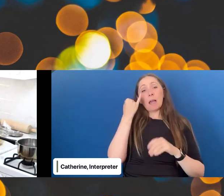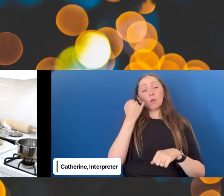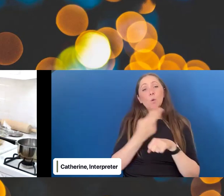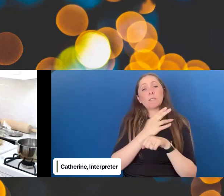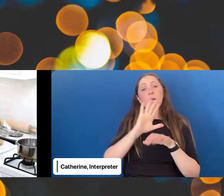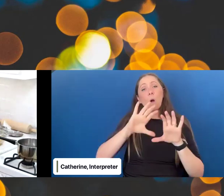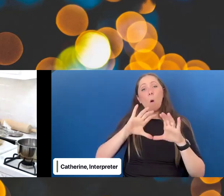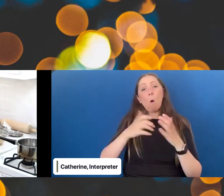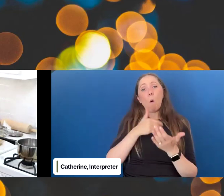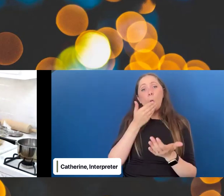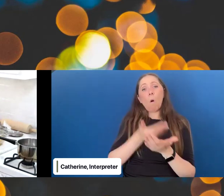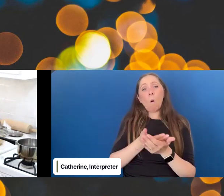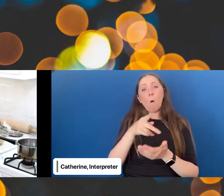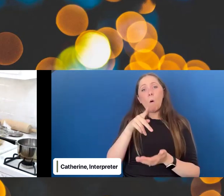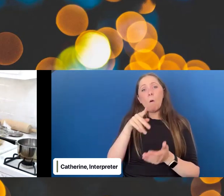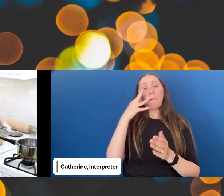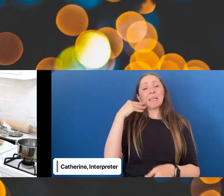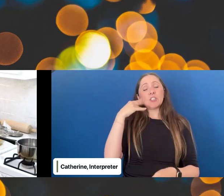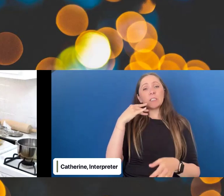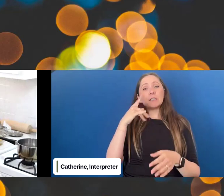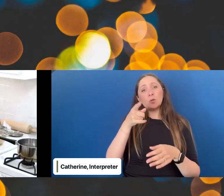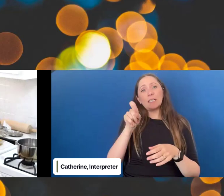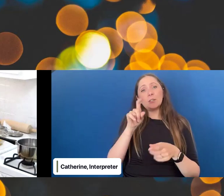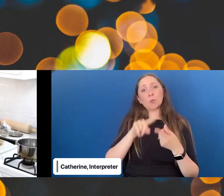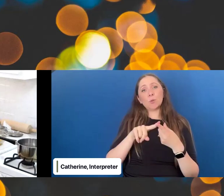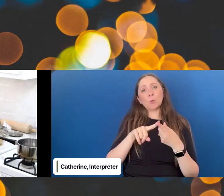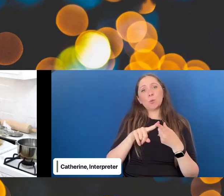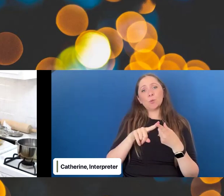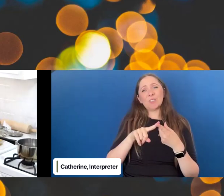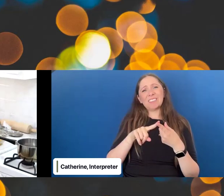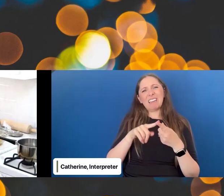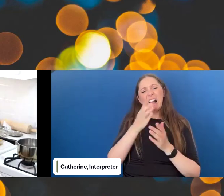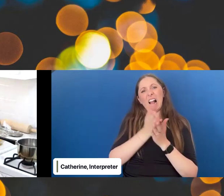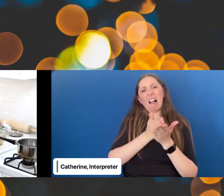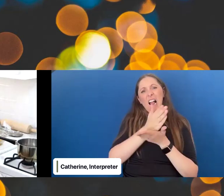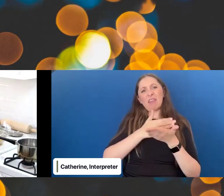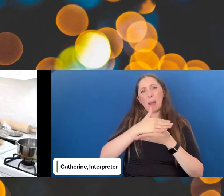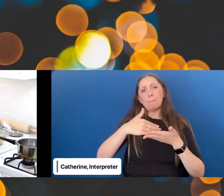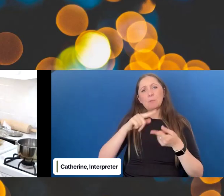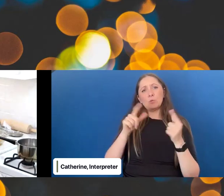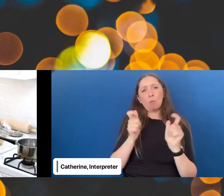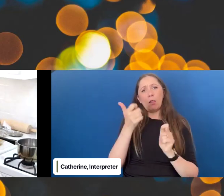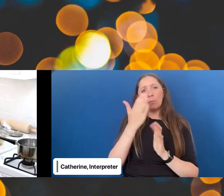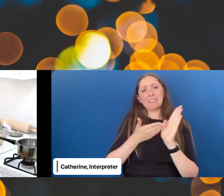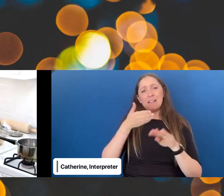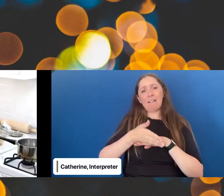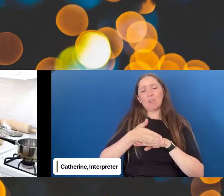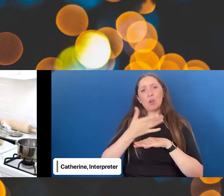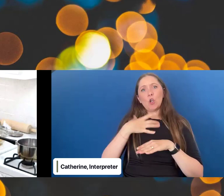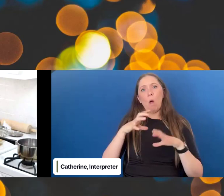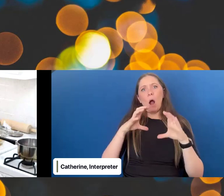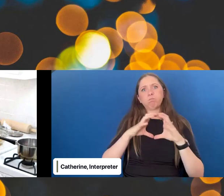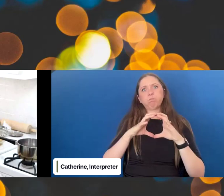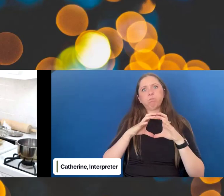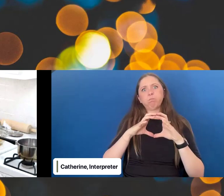peaches, whoops, just you'll cut them later in smaller pieces, okay? You don't want whole peaches